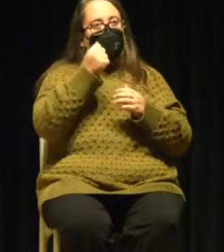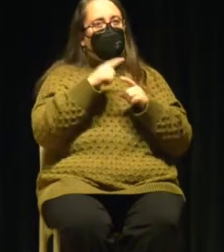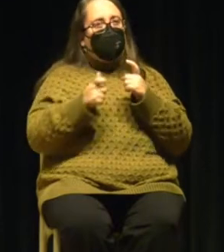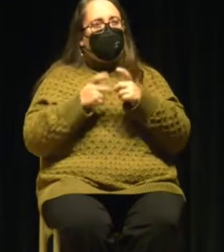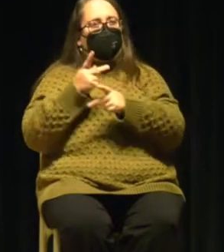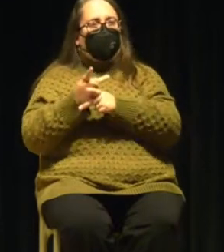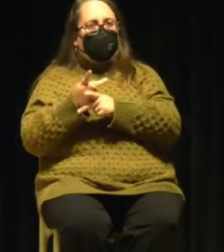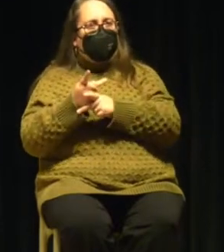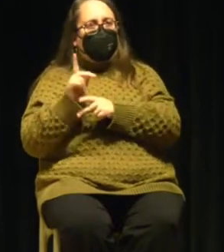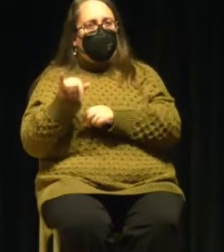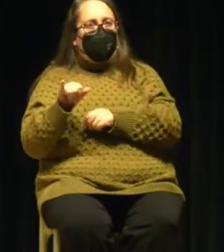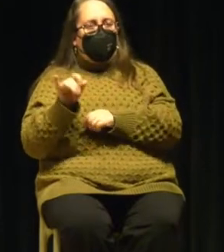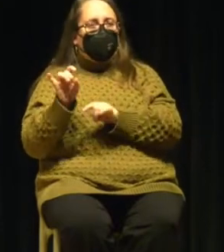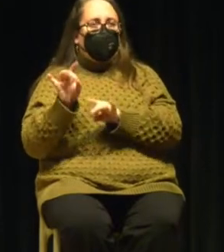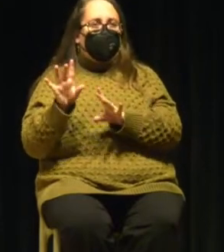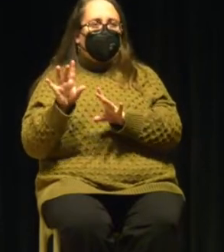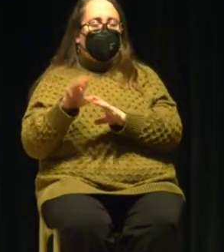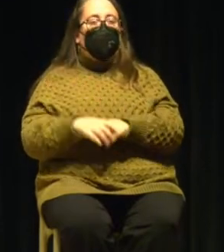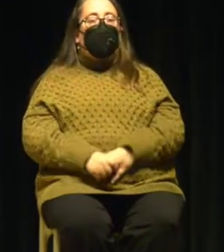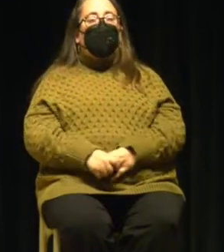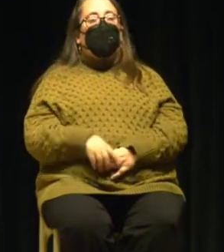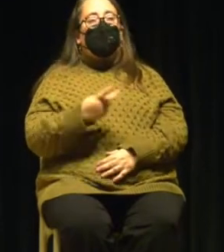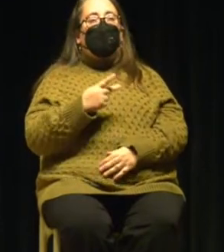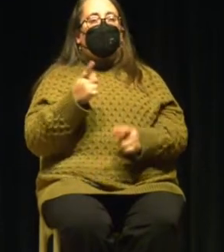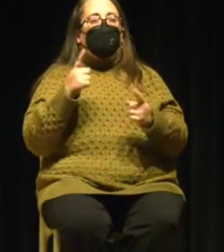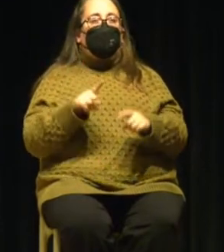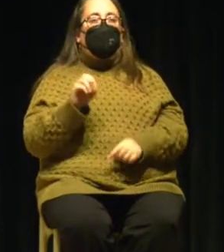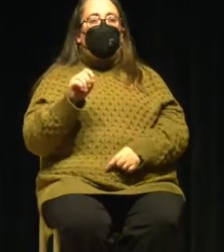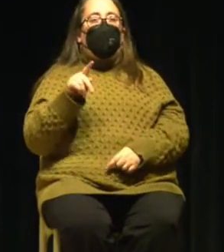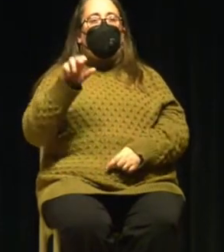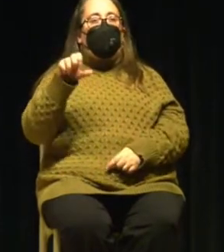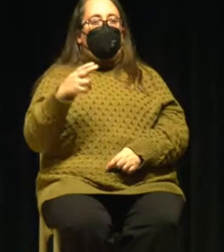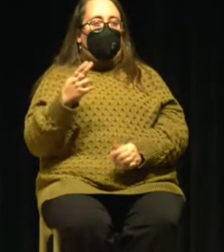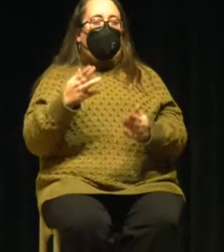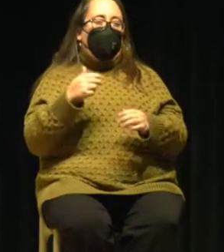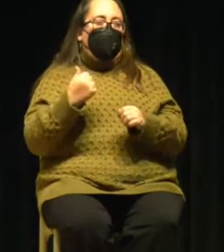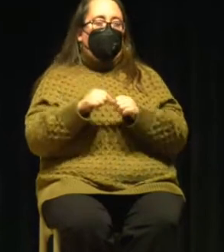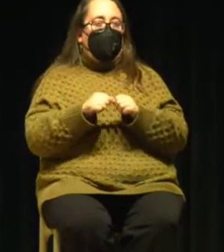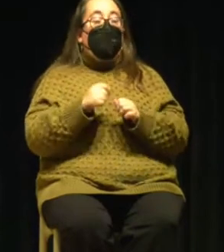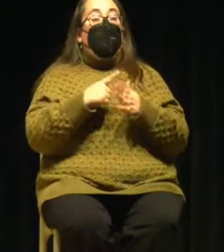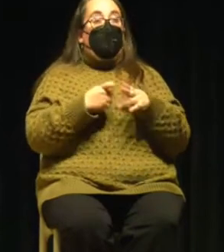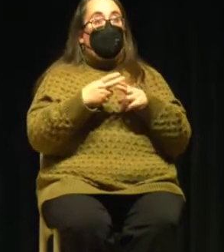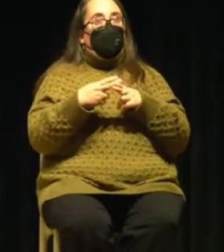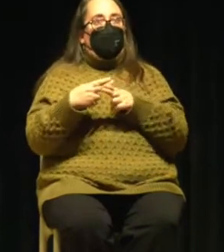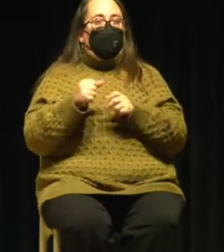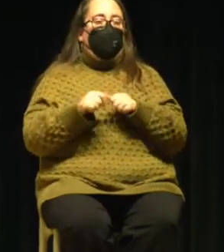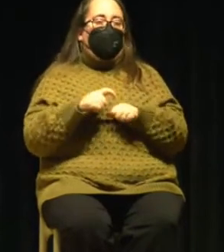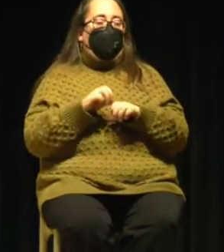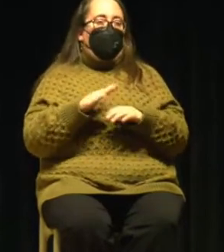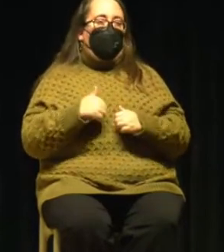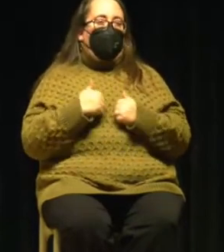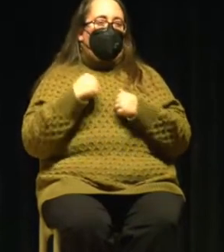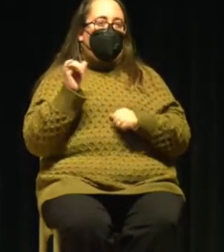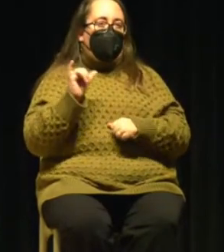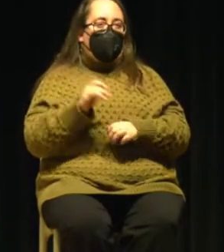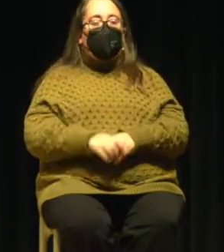this, you know, mm-hmm. of all things. And like you and I agree, Oprah probably remembers like every single, what she weighed at every single point in her life too.